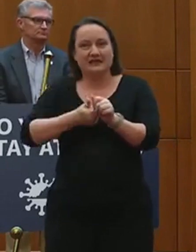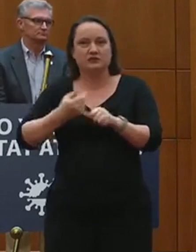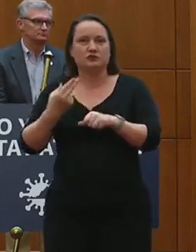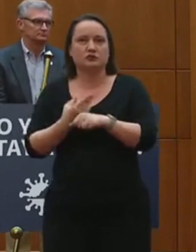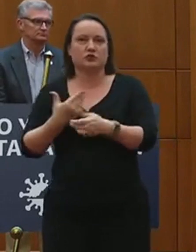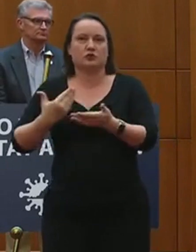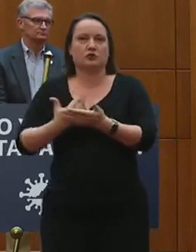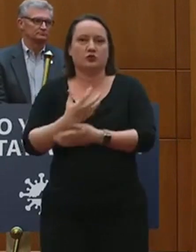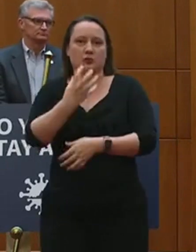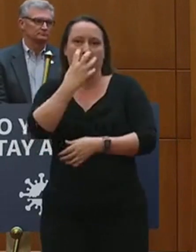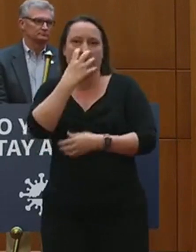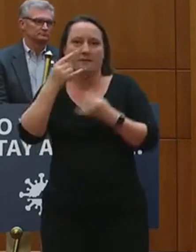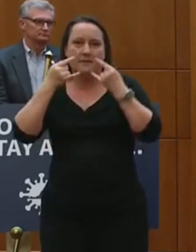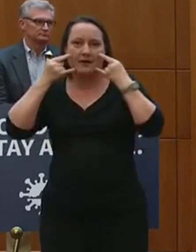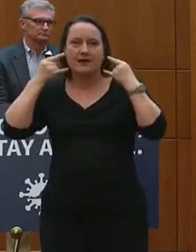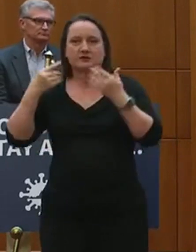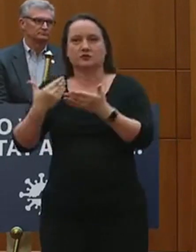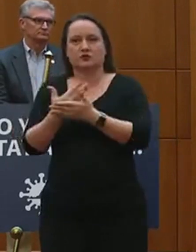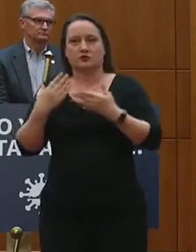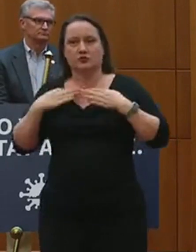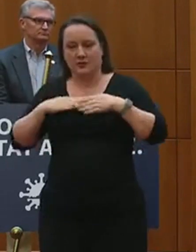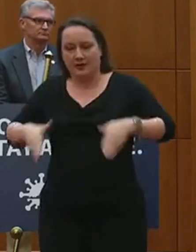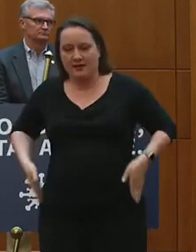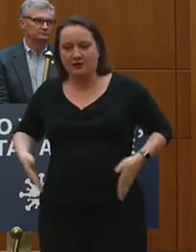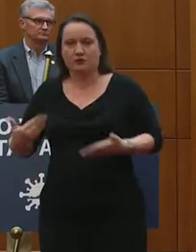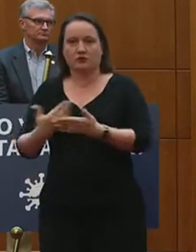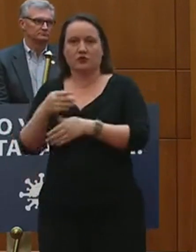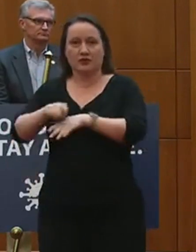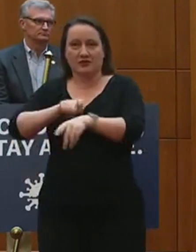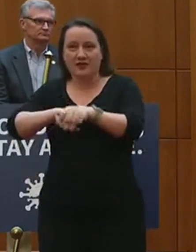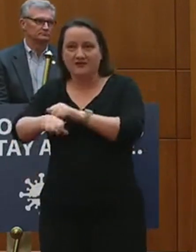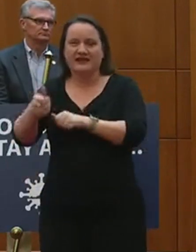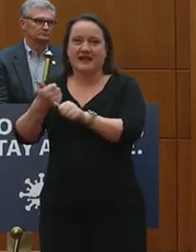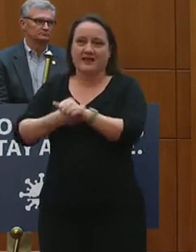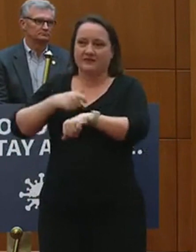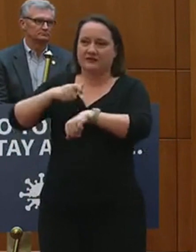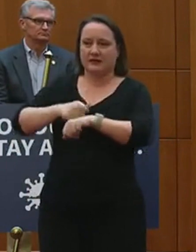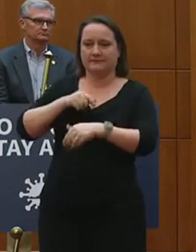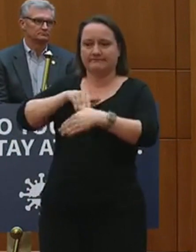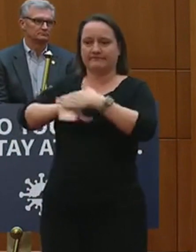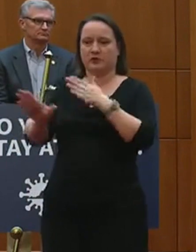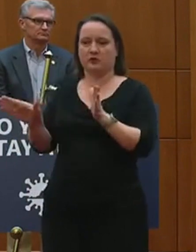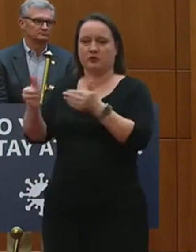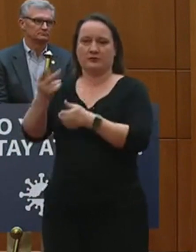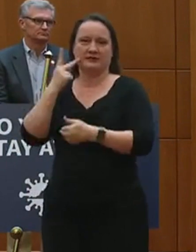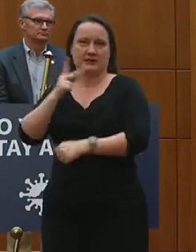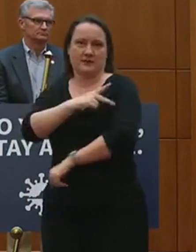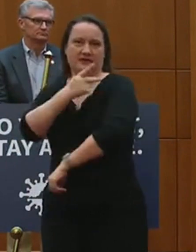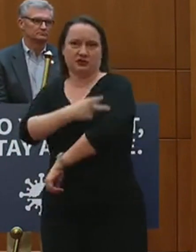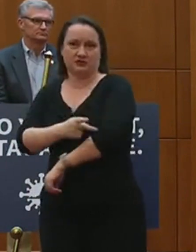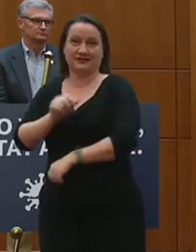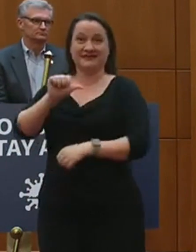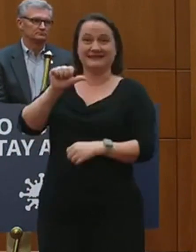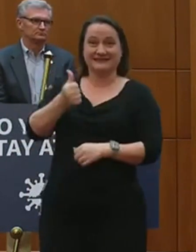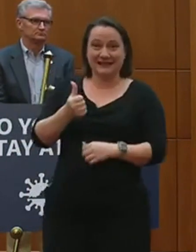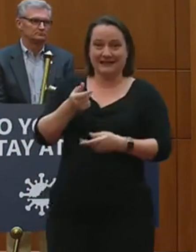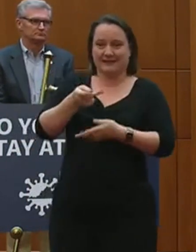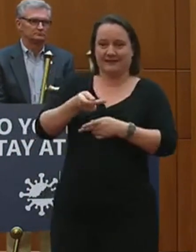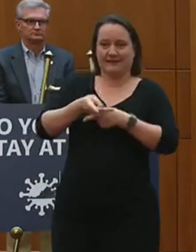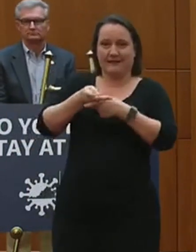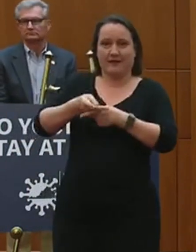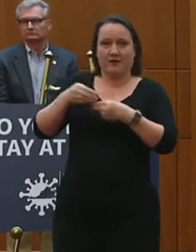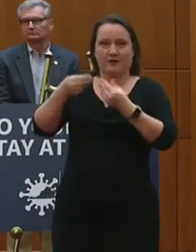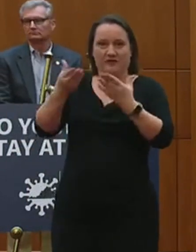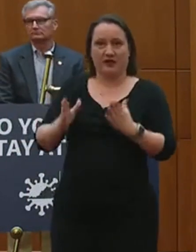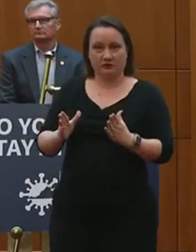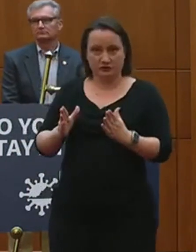a new gown, and gloves each time they go into a room to see a patient. 10 care providers, as I